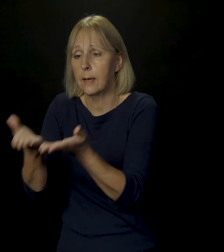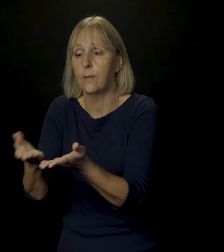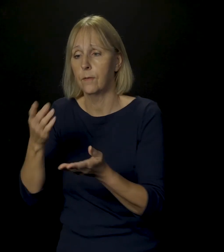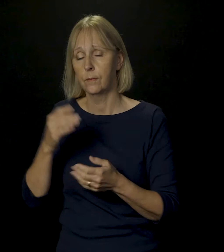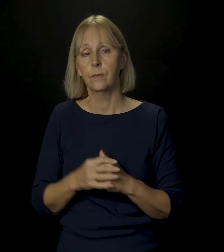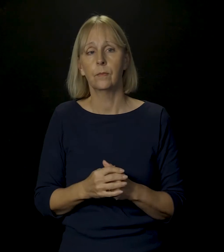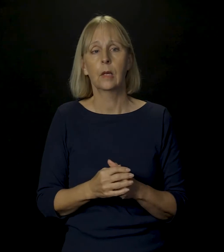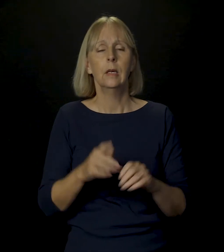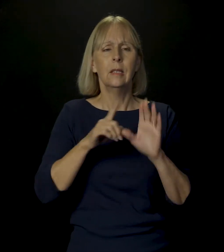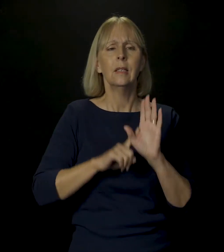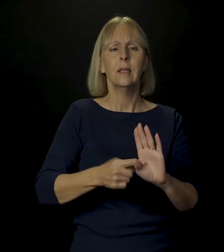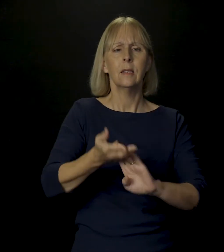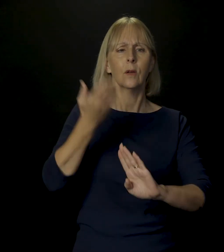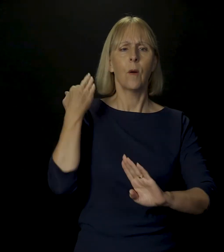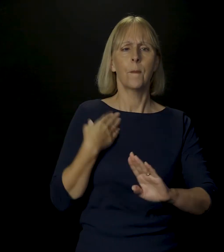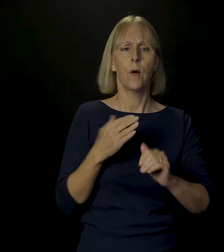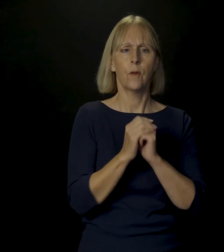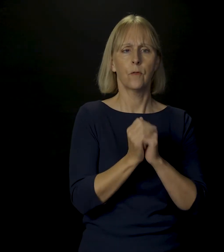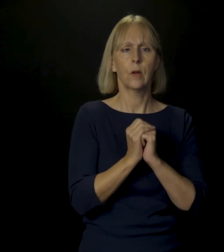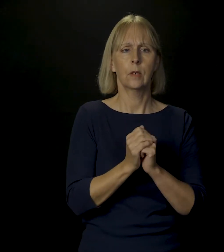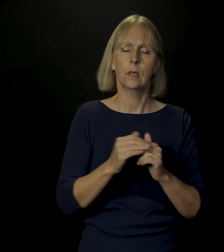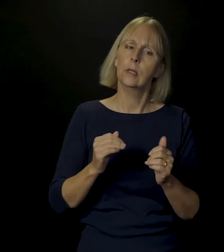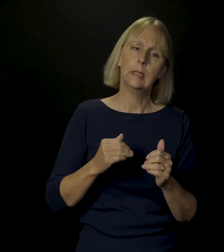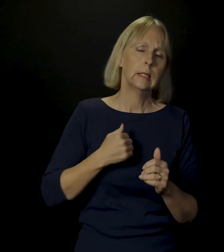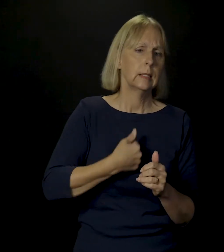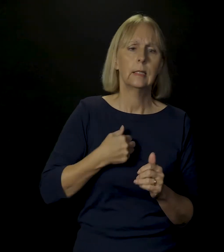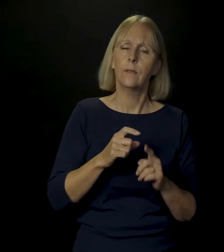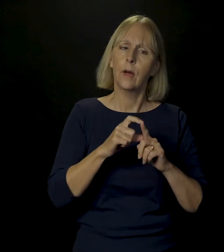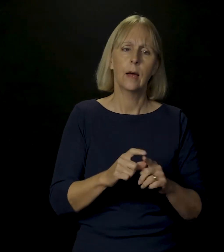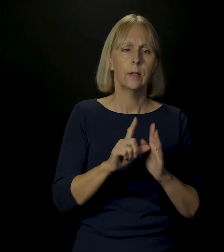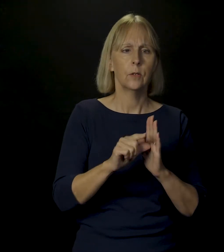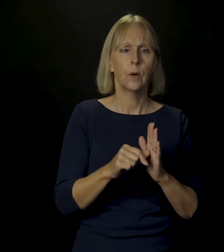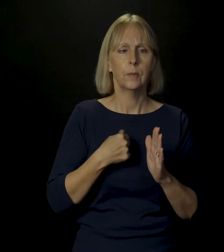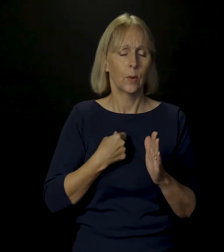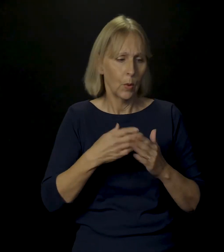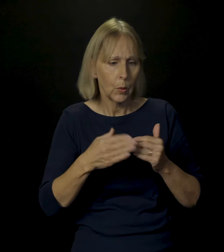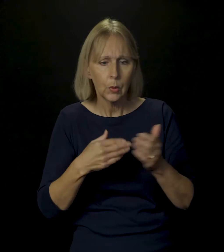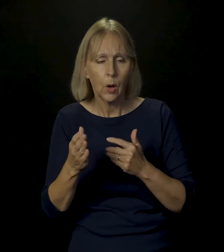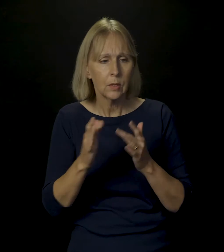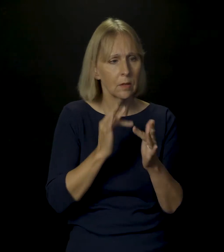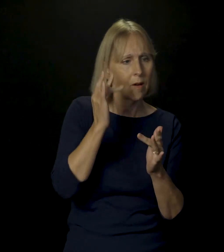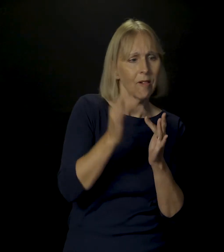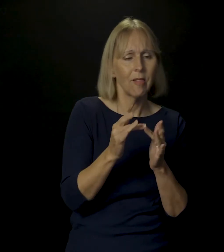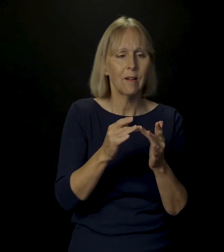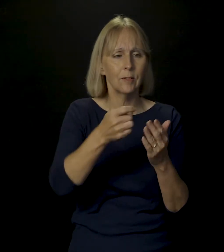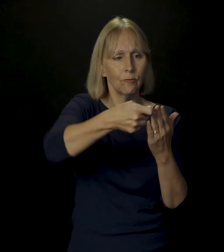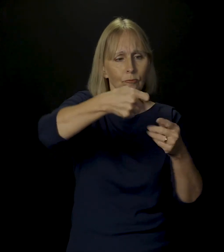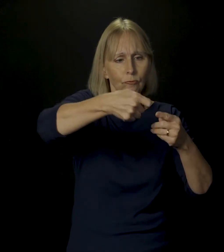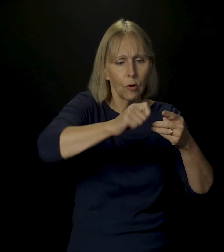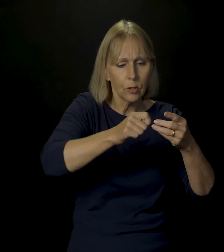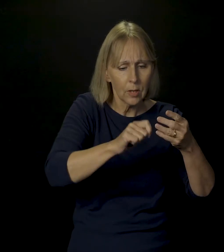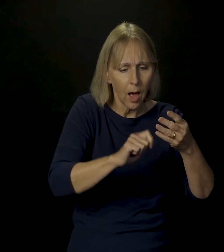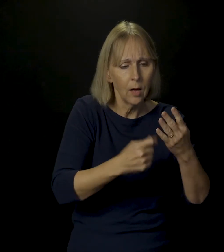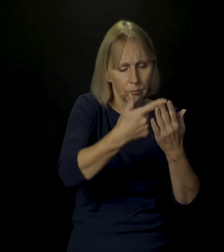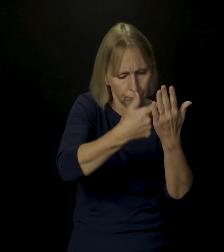Mine Was Going Through A Really Tough Time And I Organised An Online Meal Schedule And Sent It Out To My Friends In The Hope That We Might Get Enough People